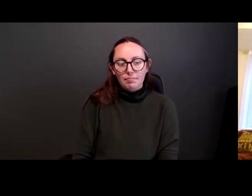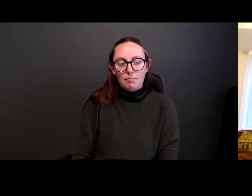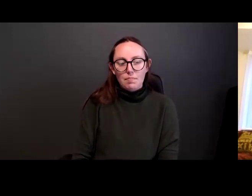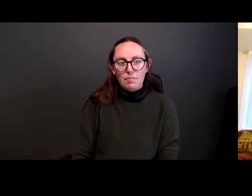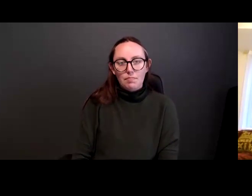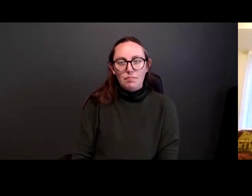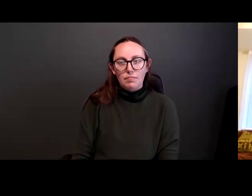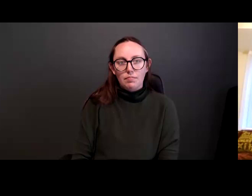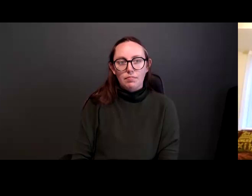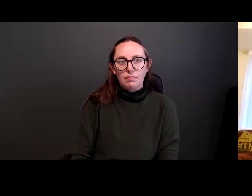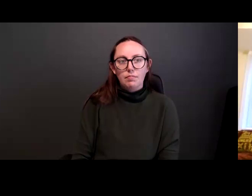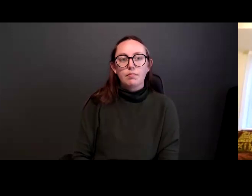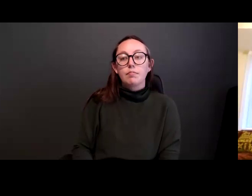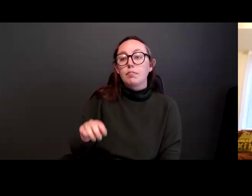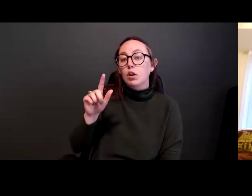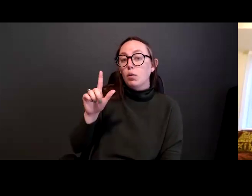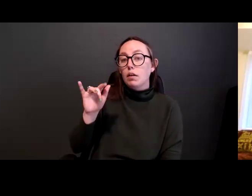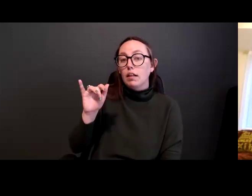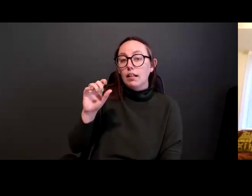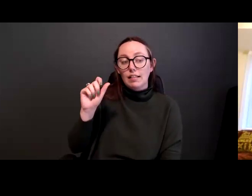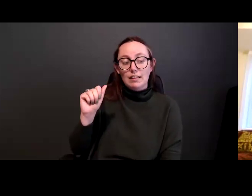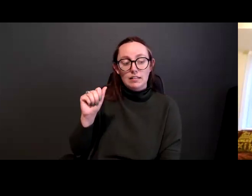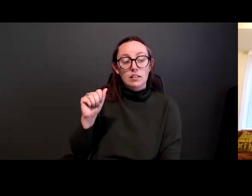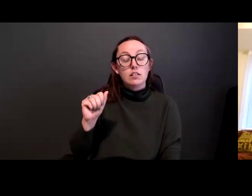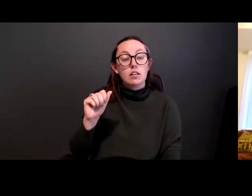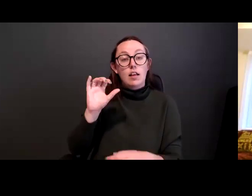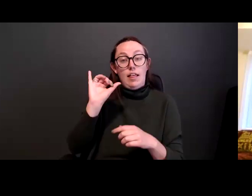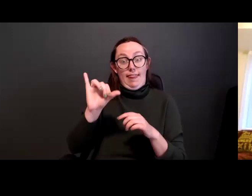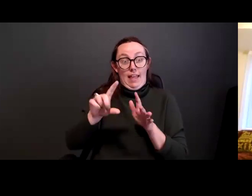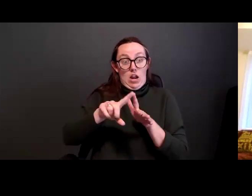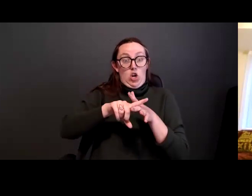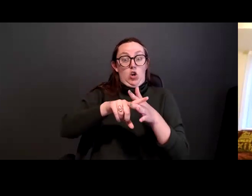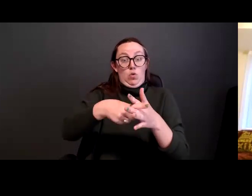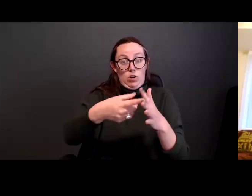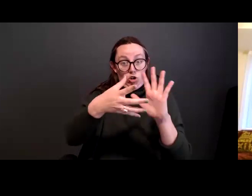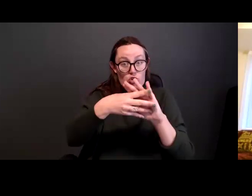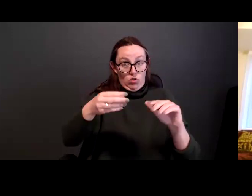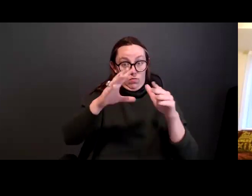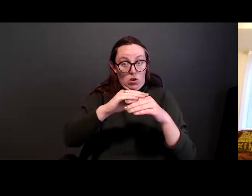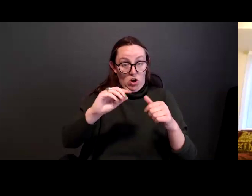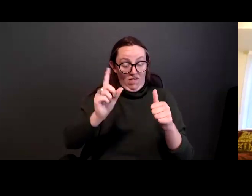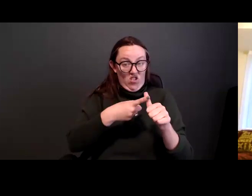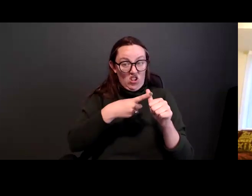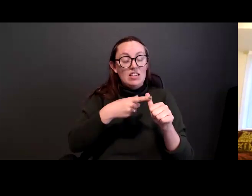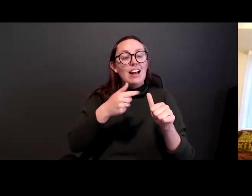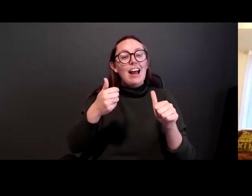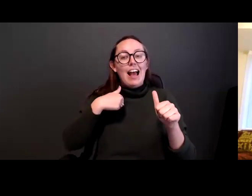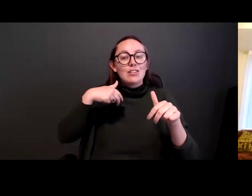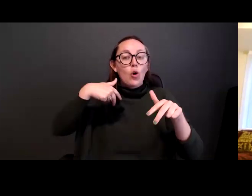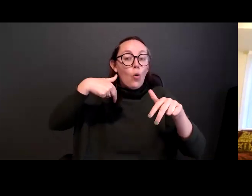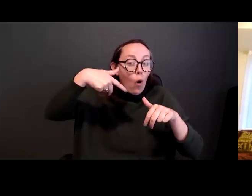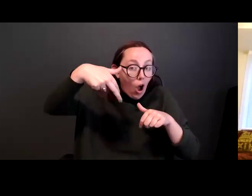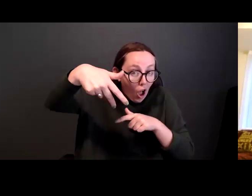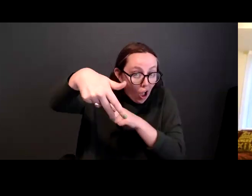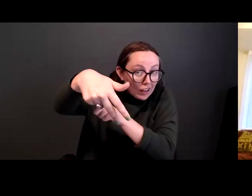In the original, there's walking and the store sounds. So that would be a starting point, trying